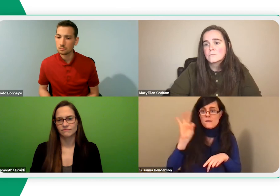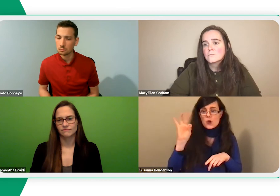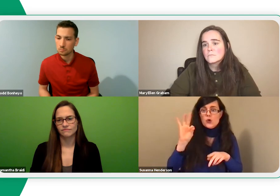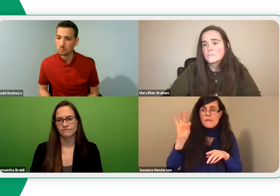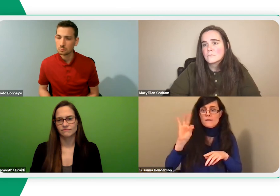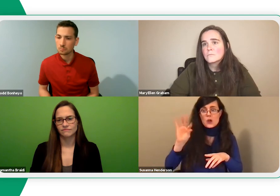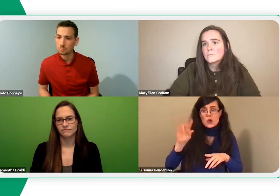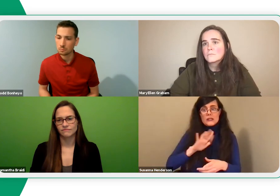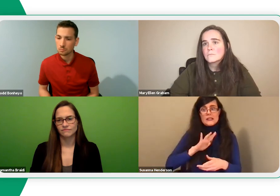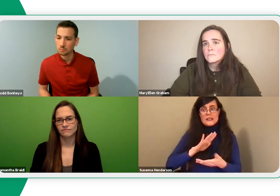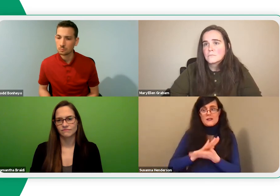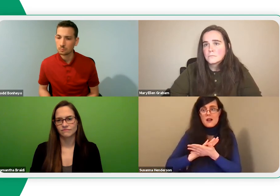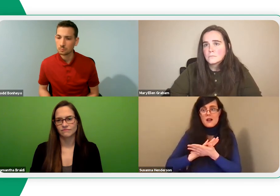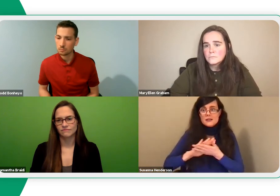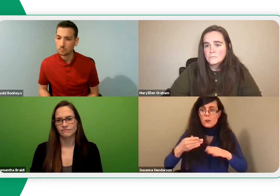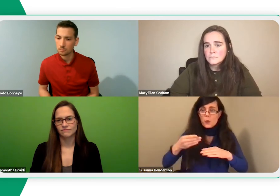the